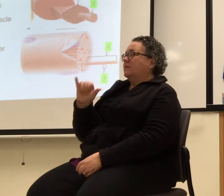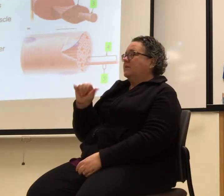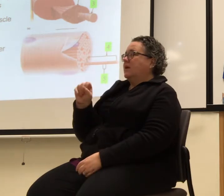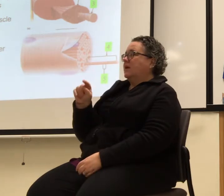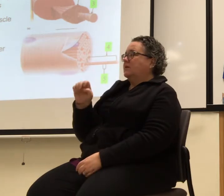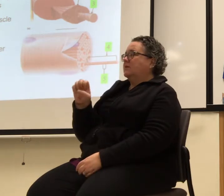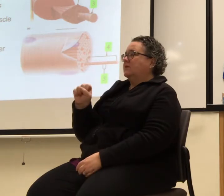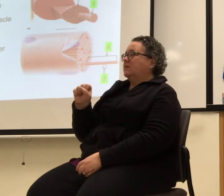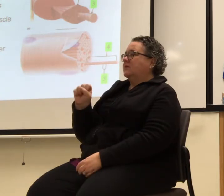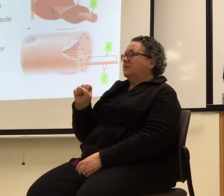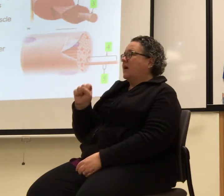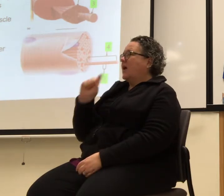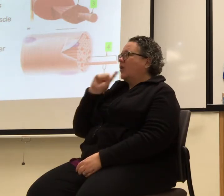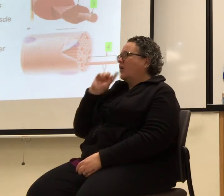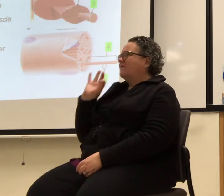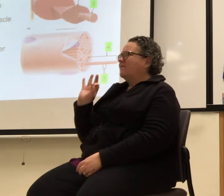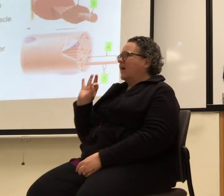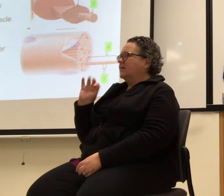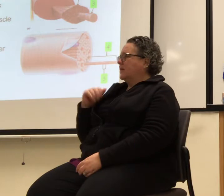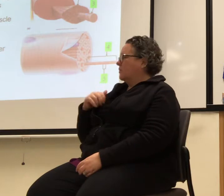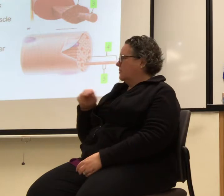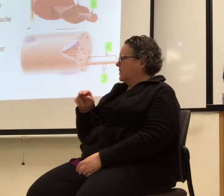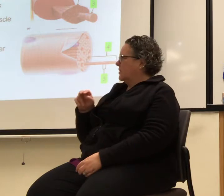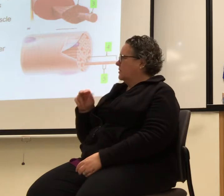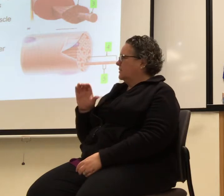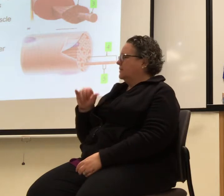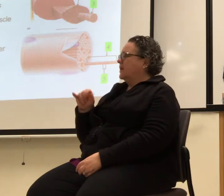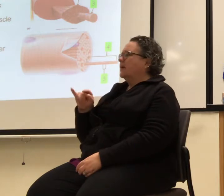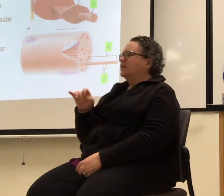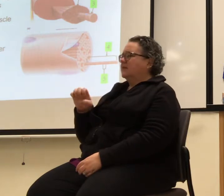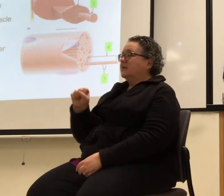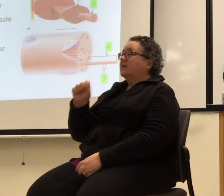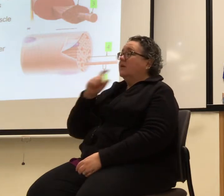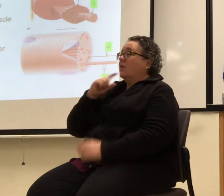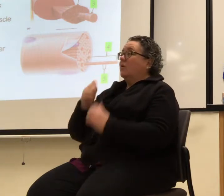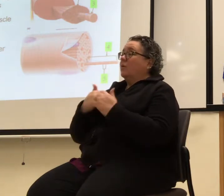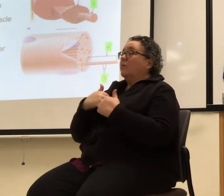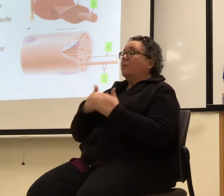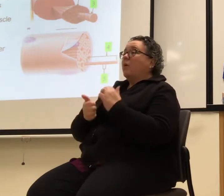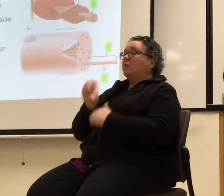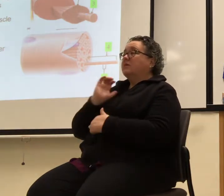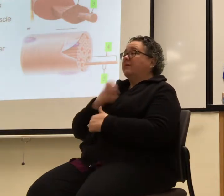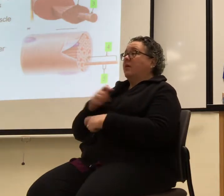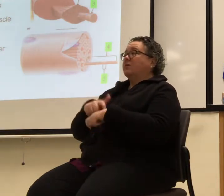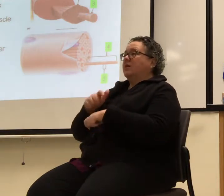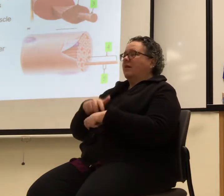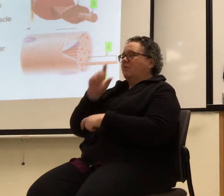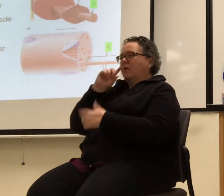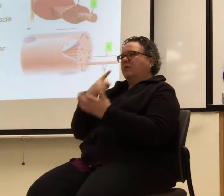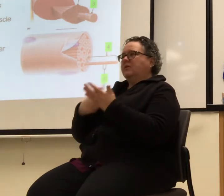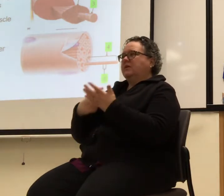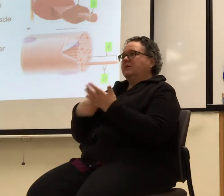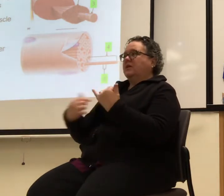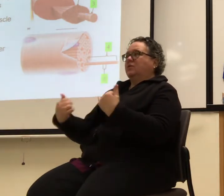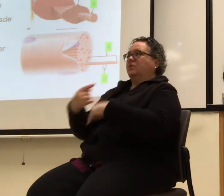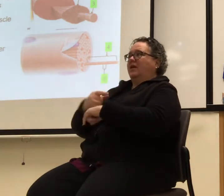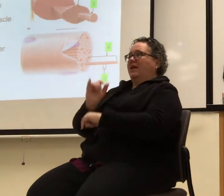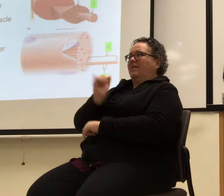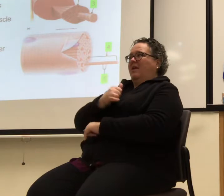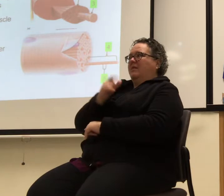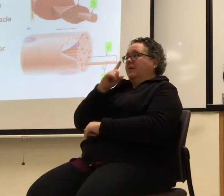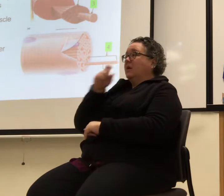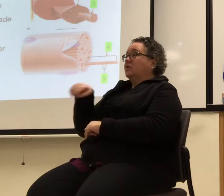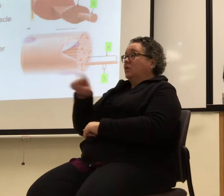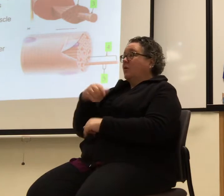It's the cell level. And we'll spend the majority of the time talking about that today because you have a